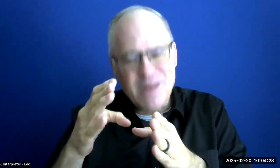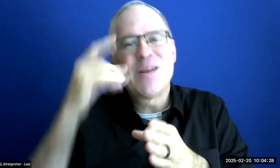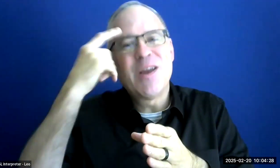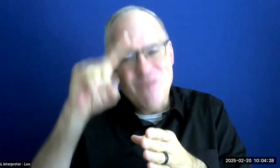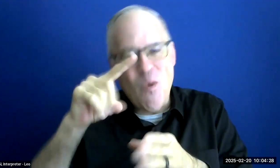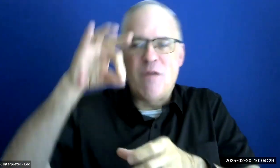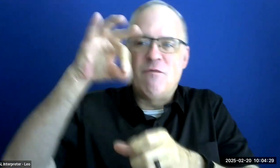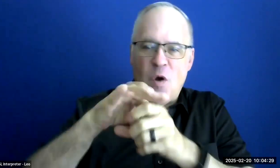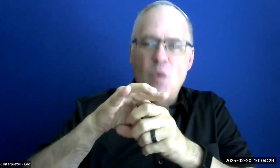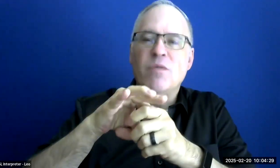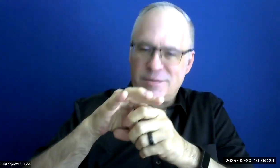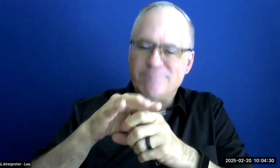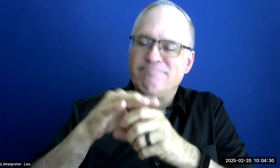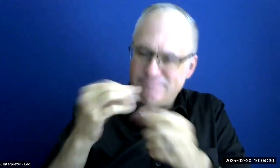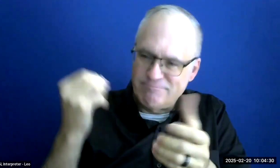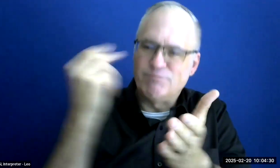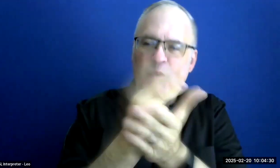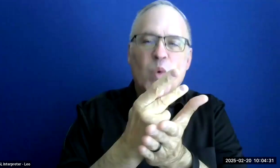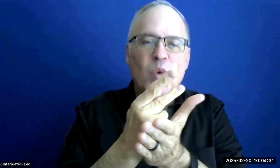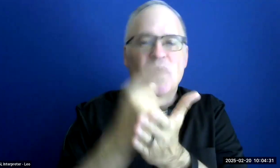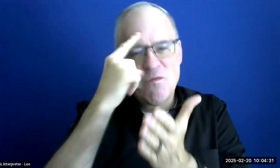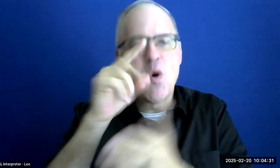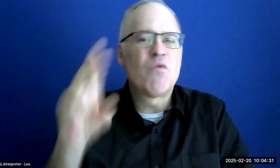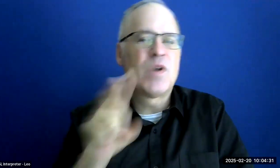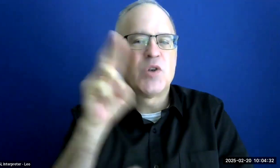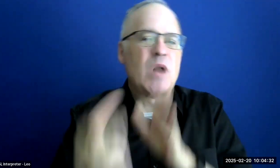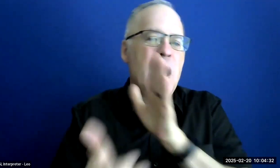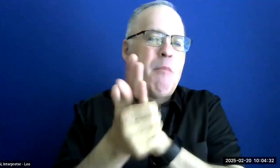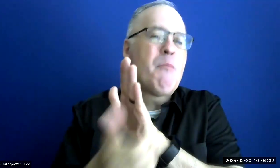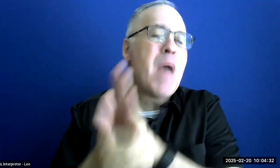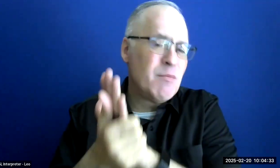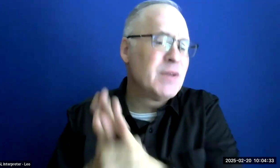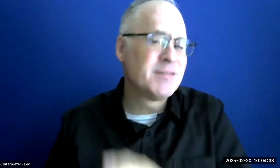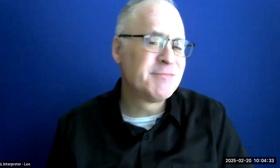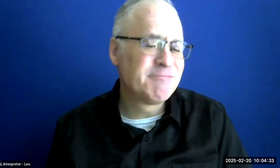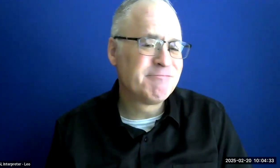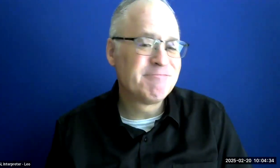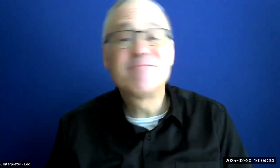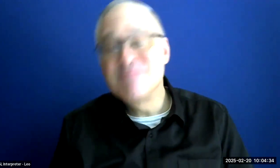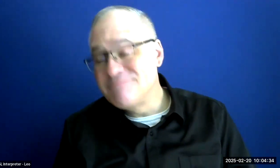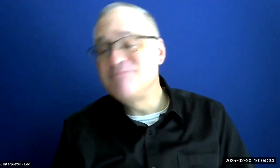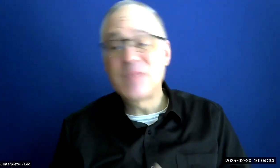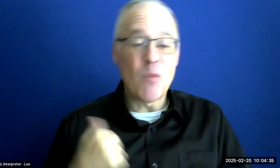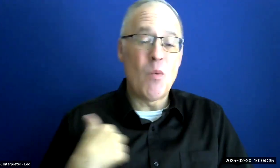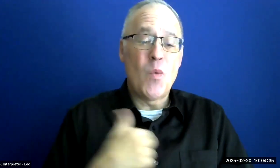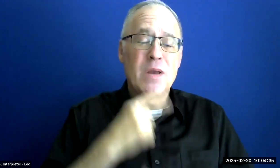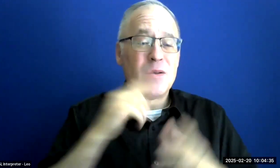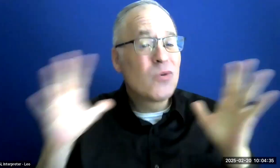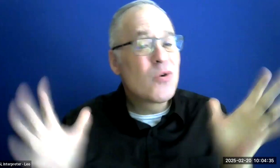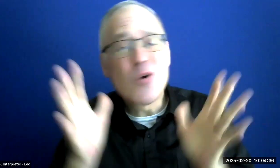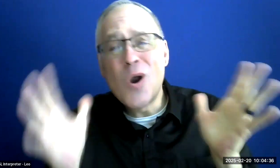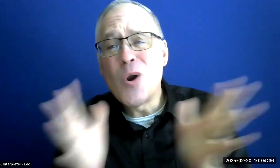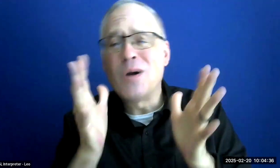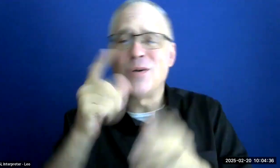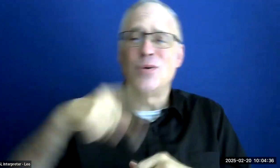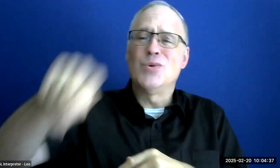annual conference affirming the regionalization amendments. We encourage you to think about the